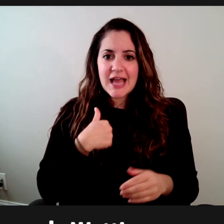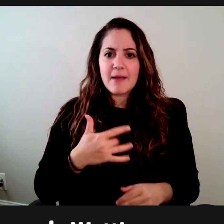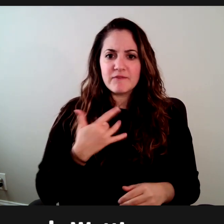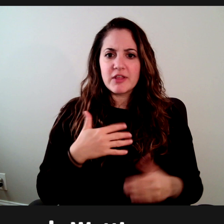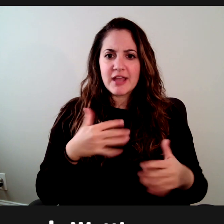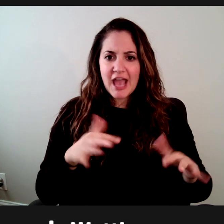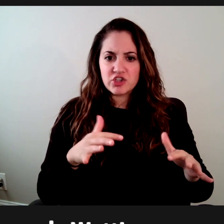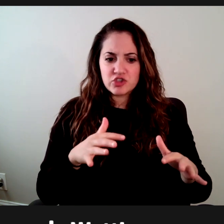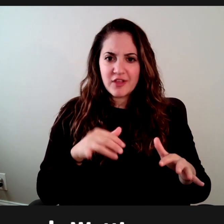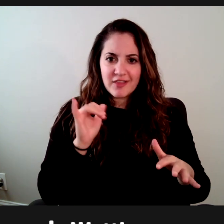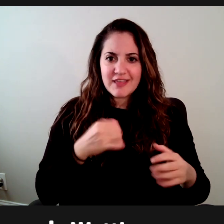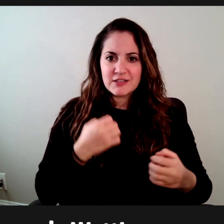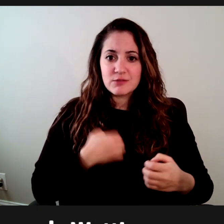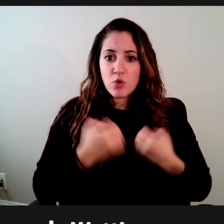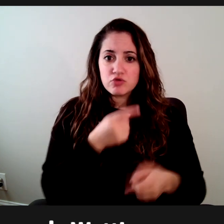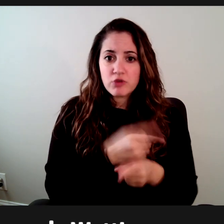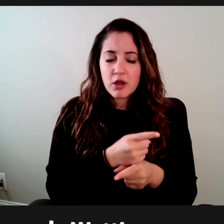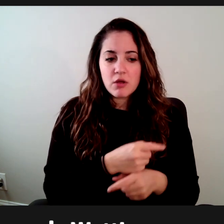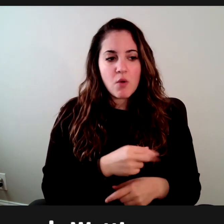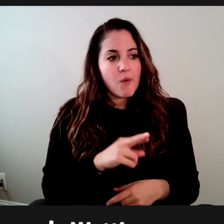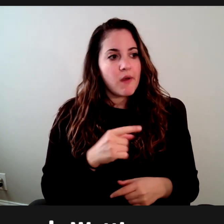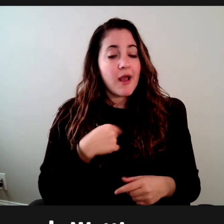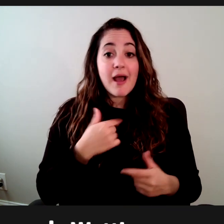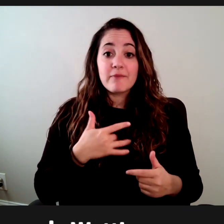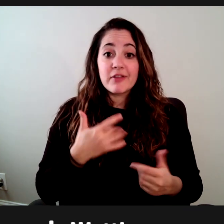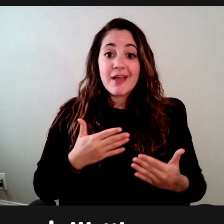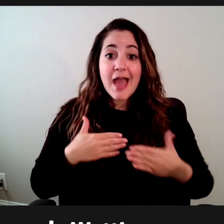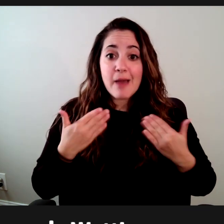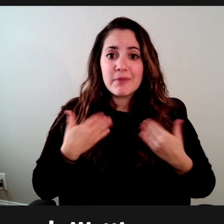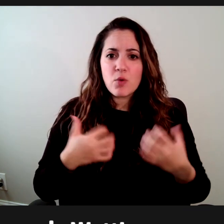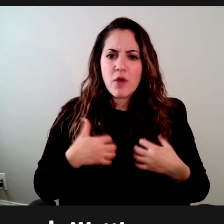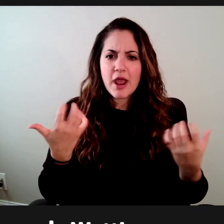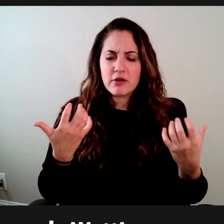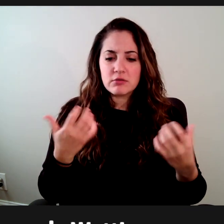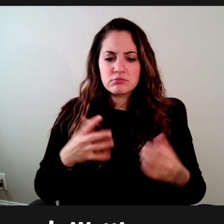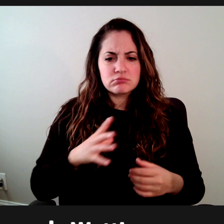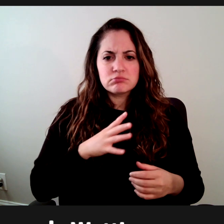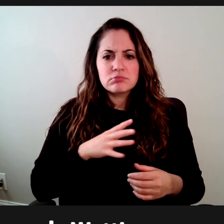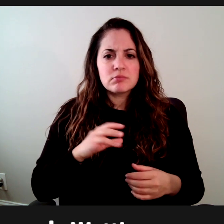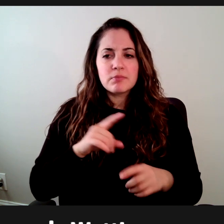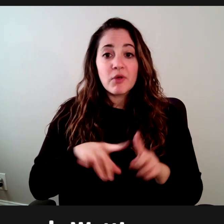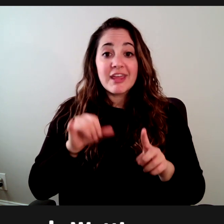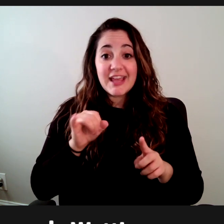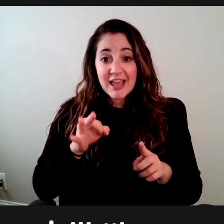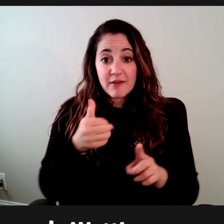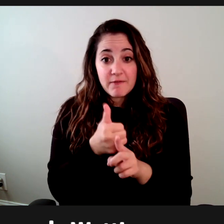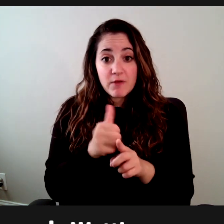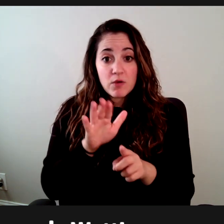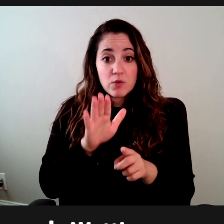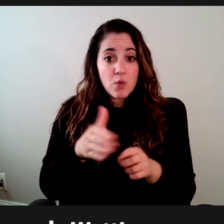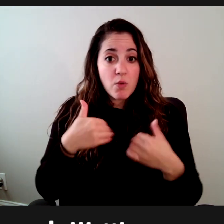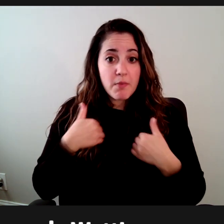feeling anxious, that's an emotion, right? Oh. Yeah, or feeling happy, or I'm feeling angry. It's like, well, like what happens when